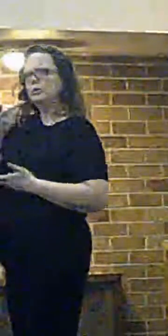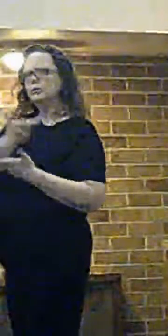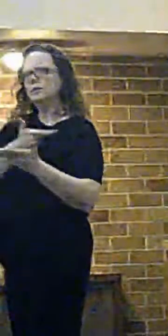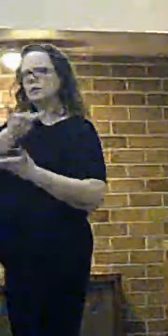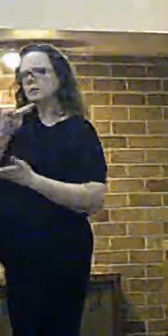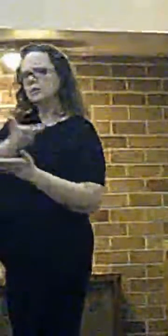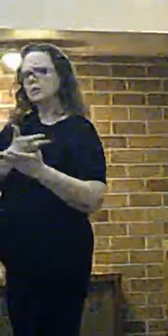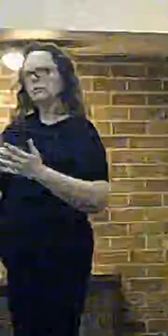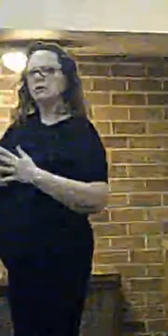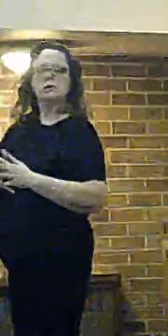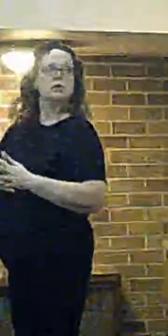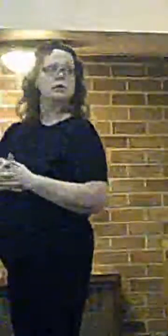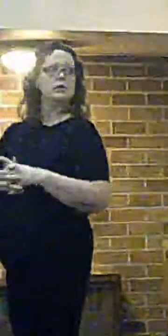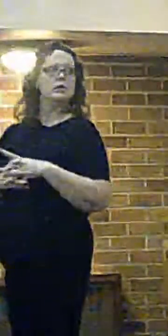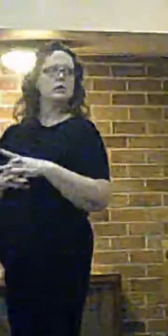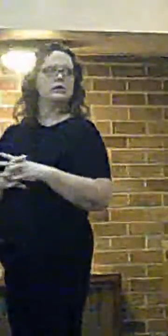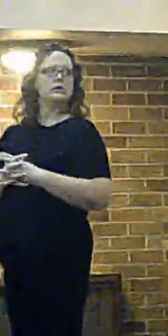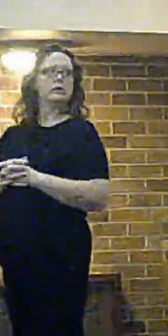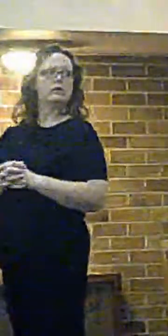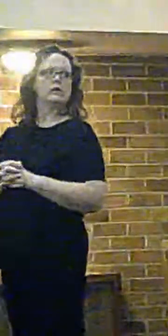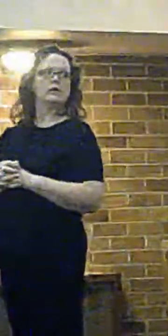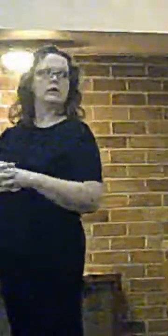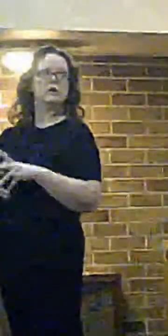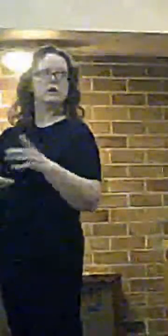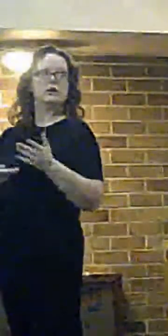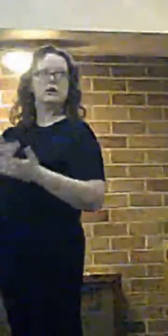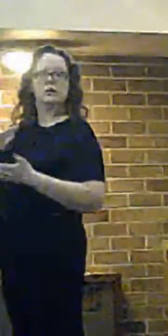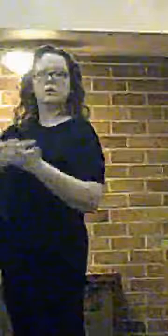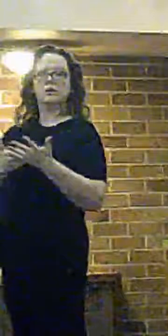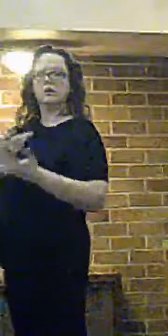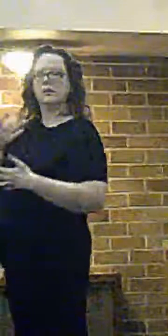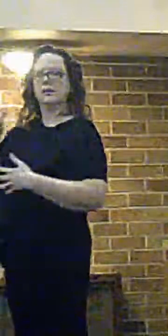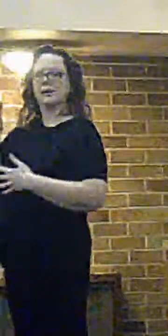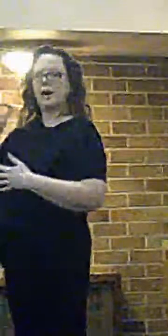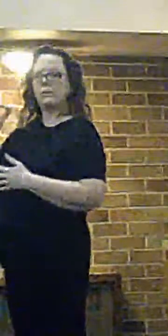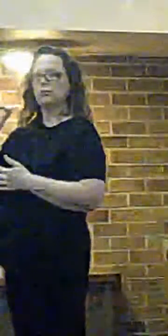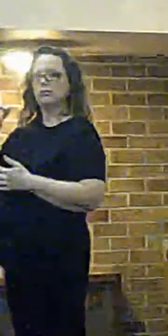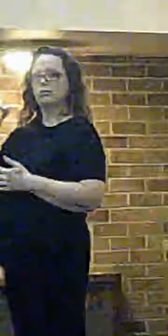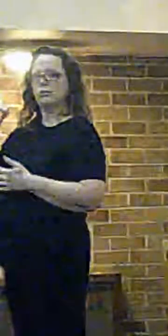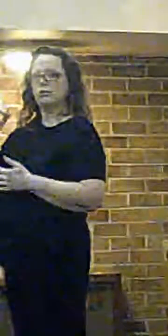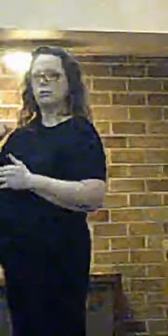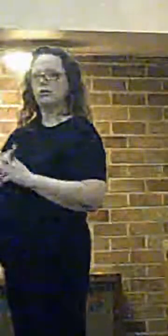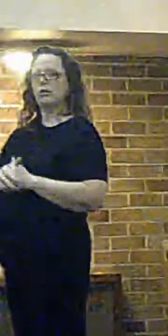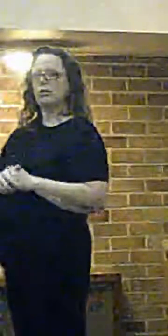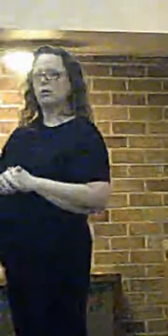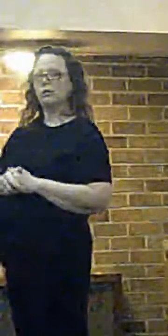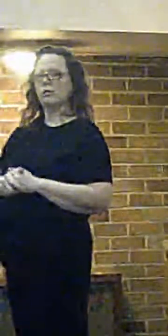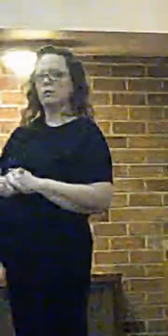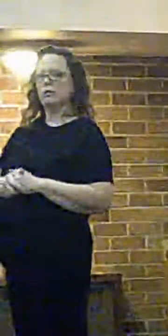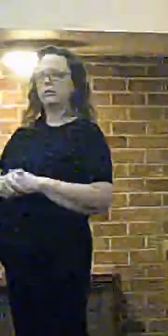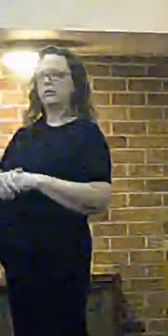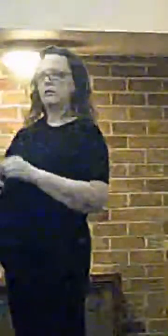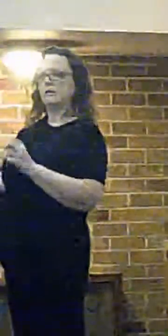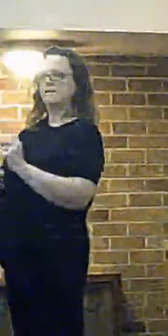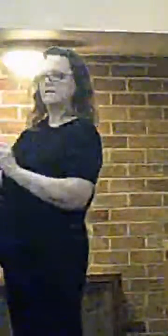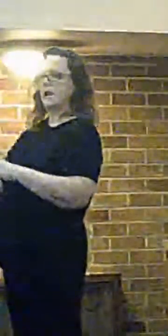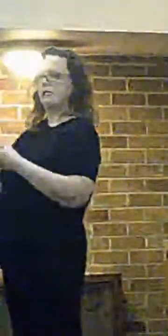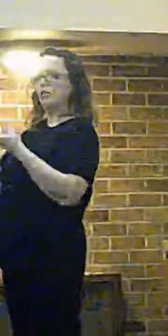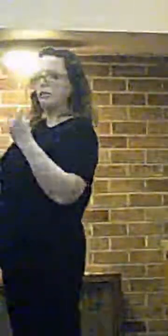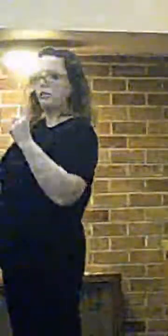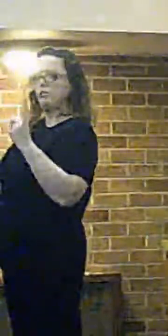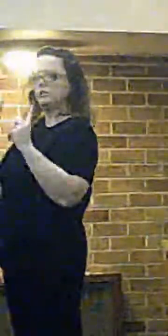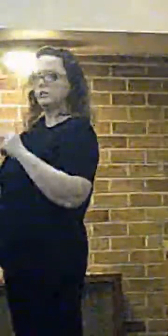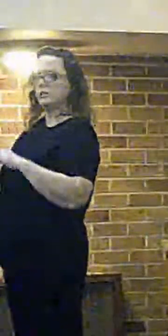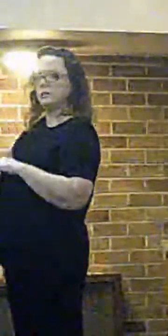Cheshire? You talked to someone in the county council there, you said. No, the fire authority. No, I spoke to